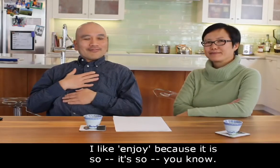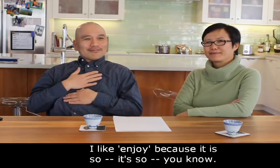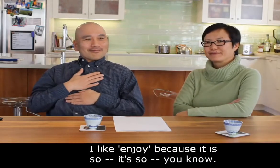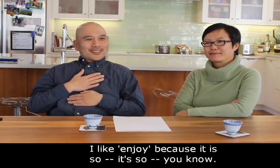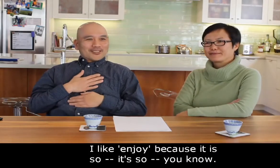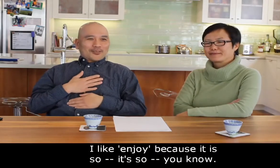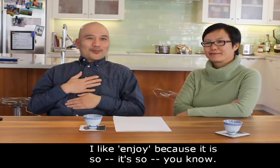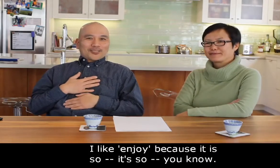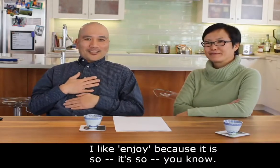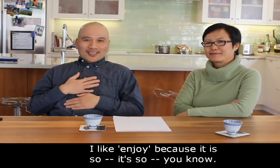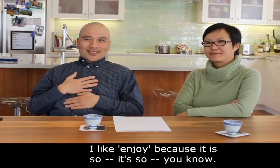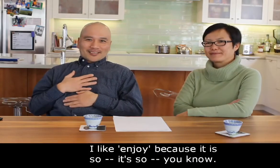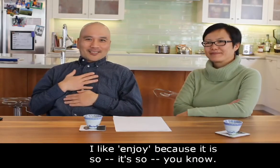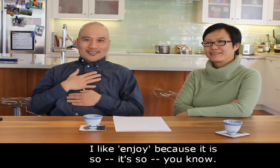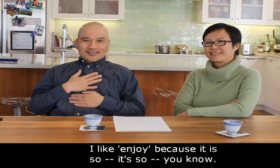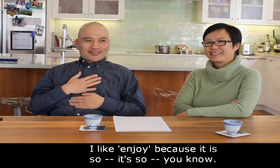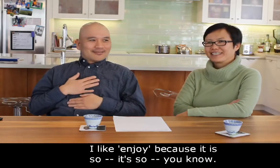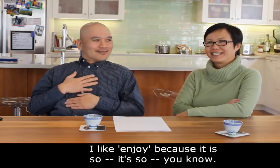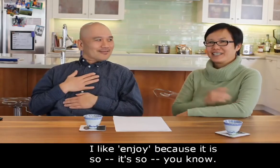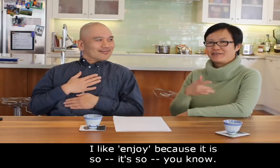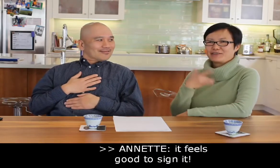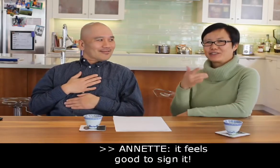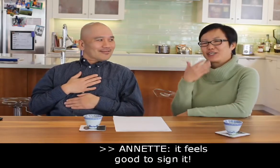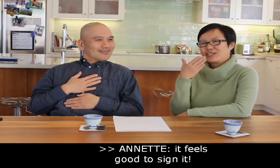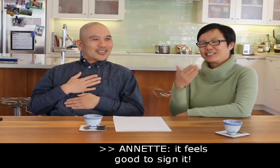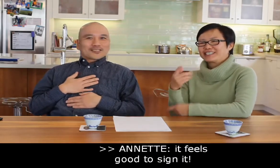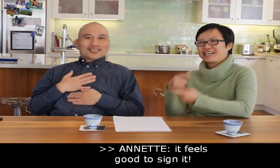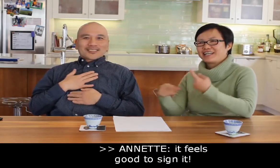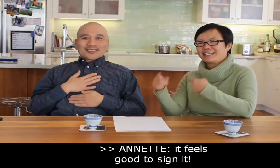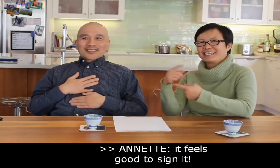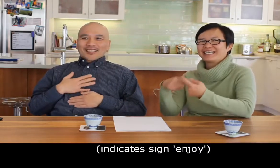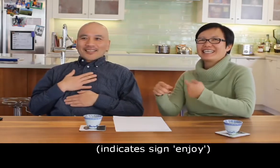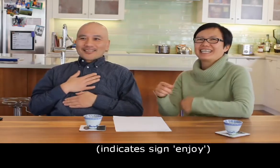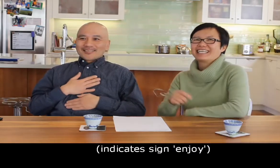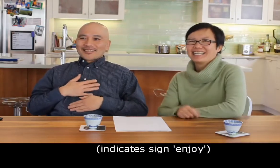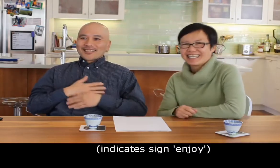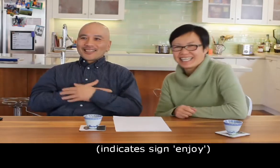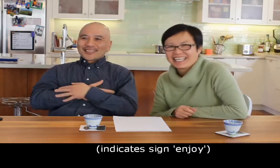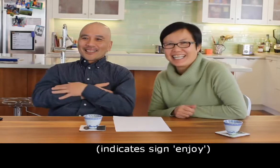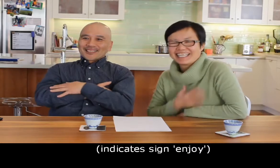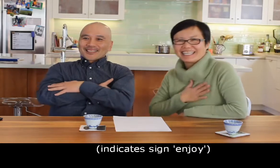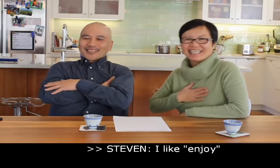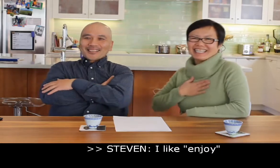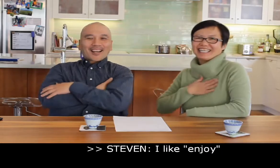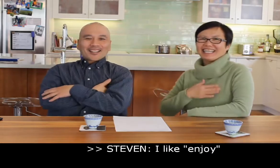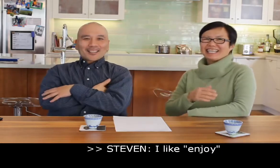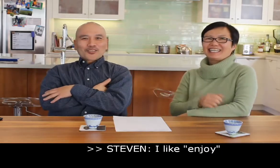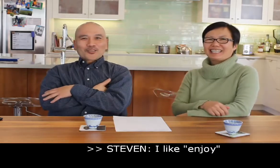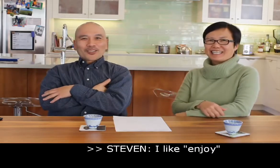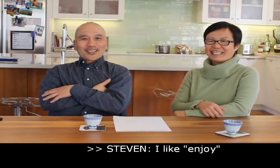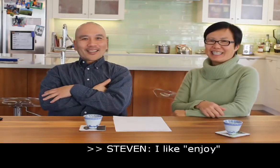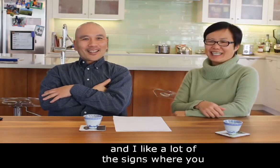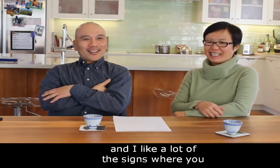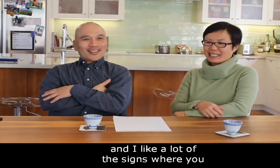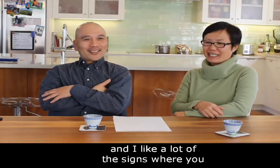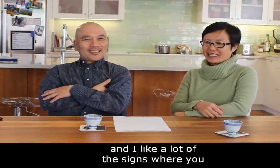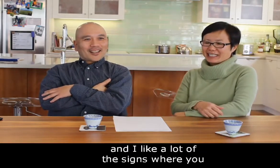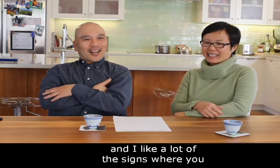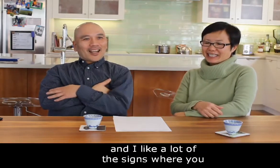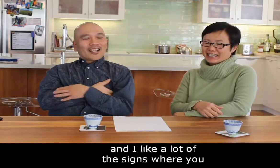that's... Feels good to sign it. Yeah. Yeah, I like enjoy, and I